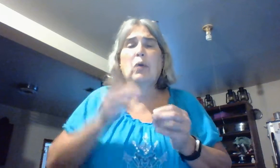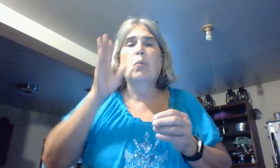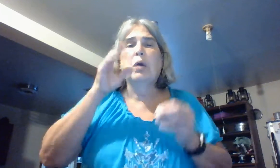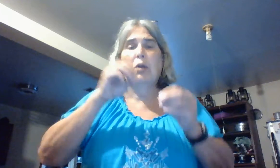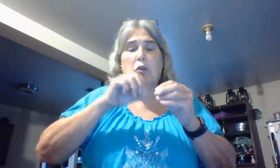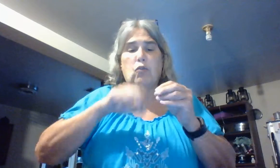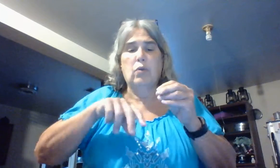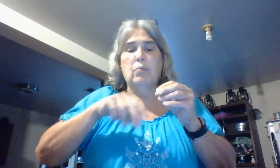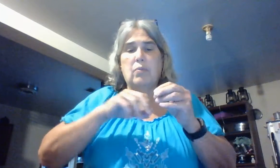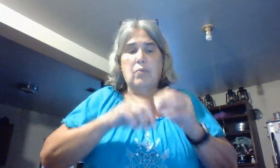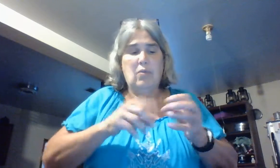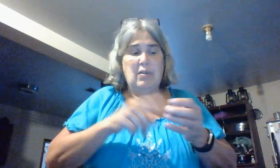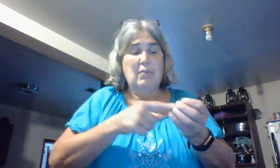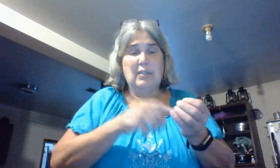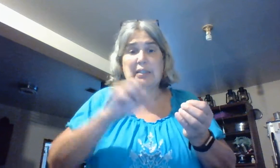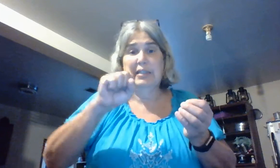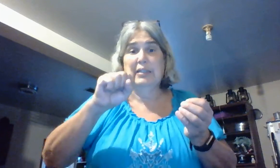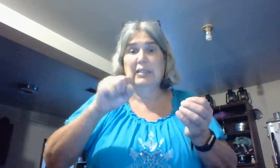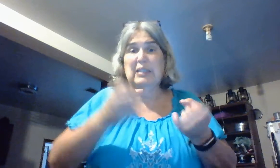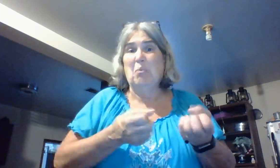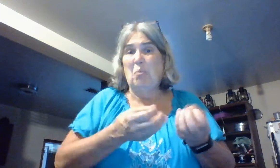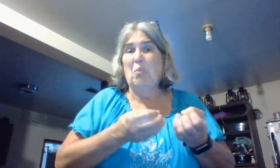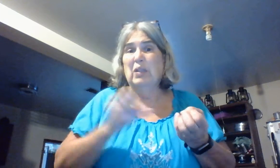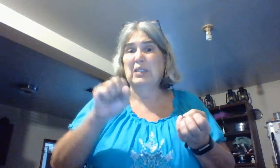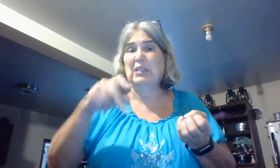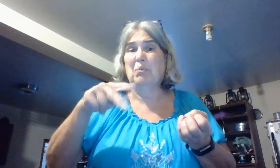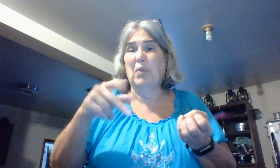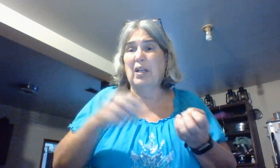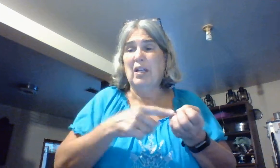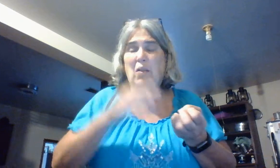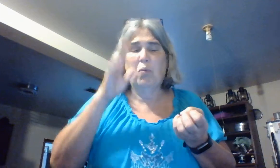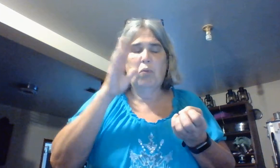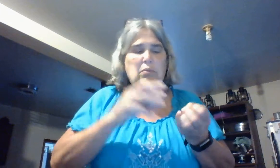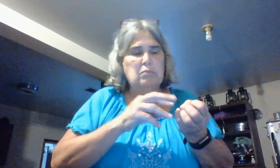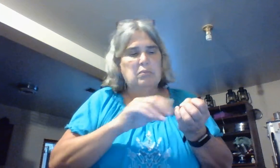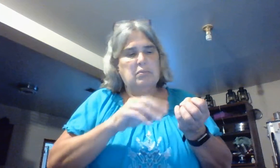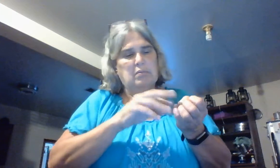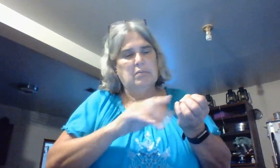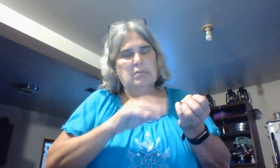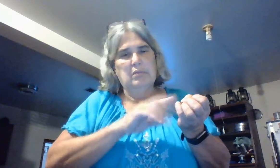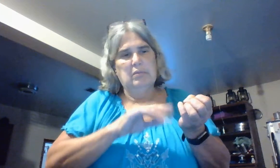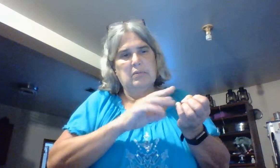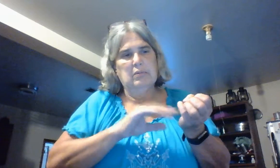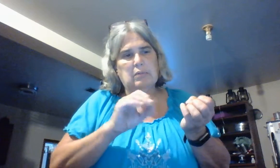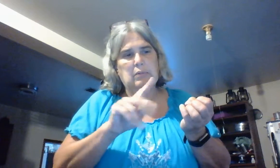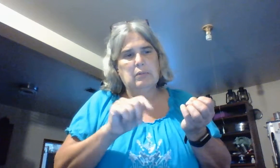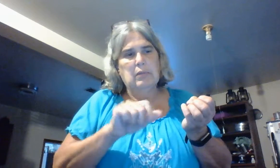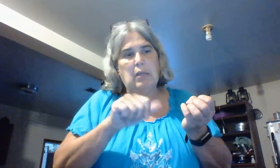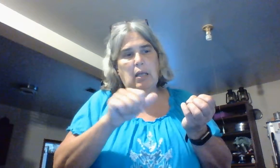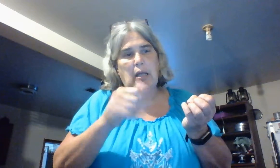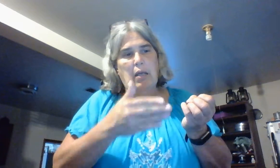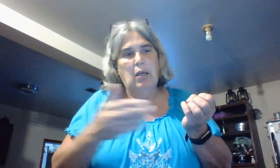So it's only holding a certain amount of water, and eventually it's going to start getting some of that out. Other things you can describe as being